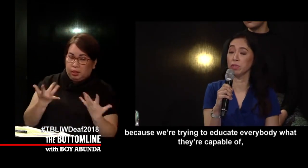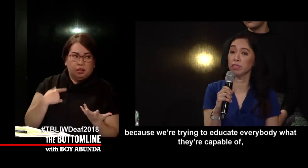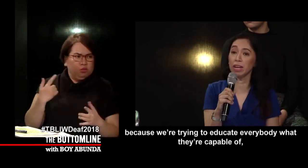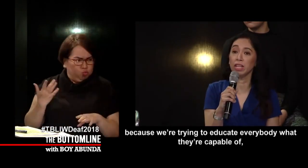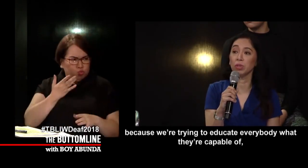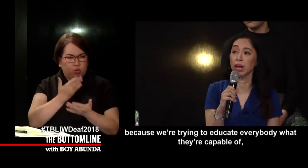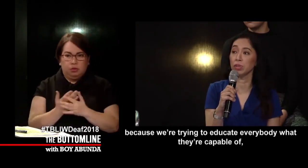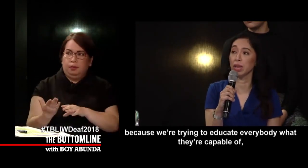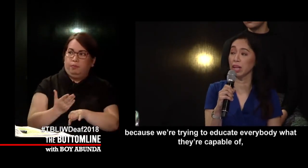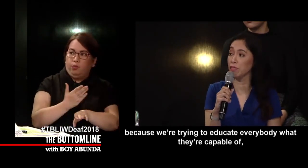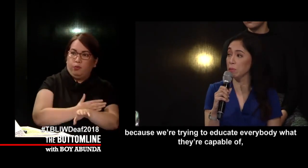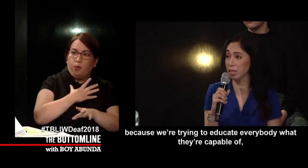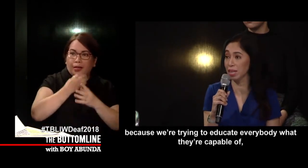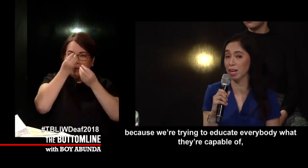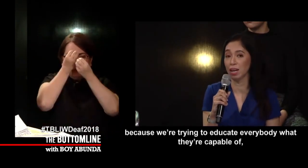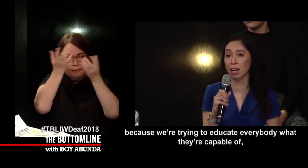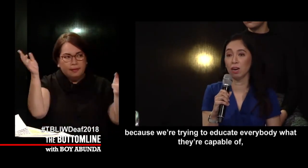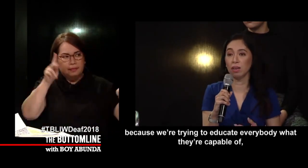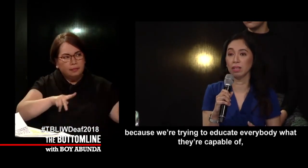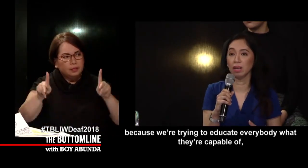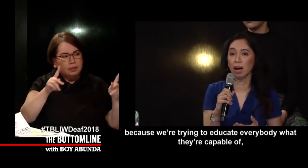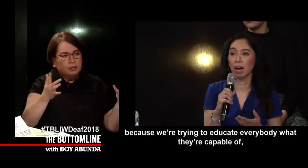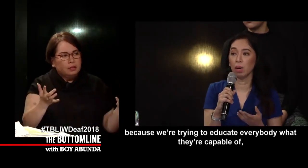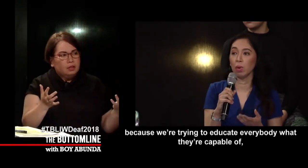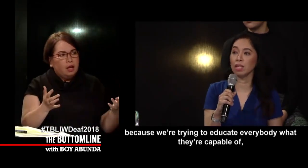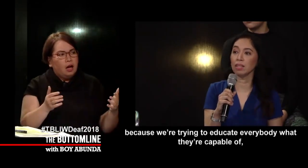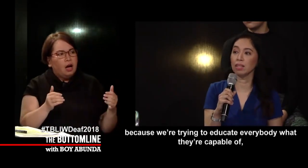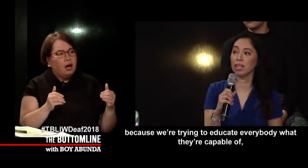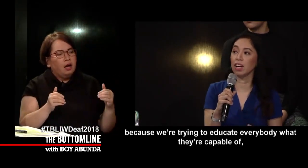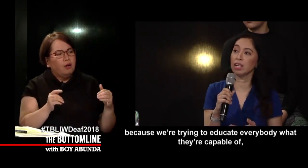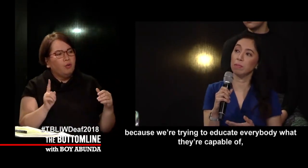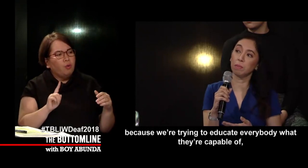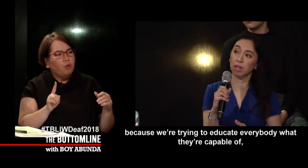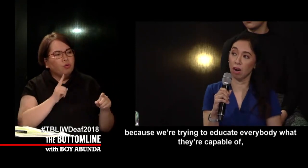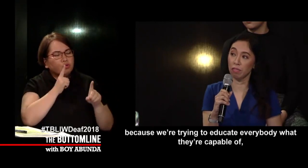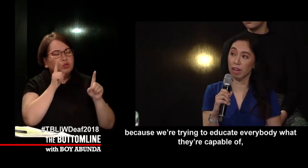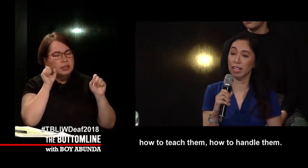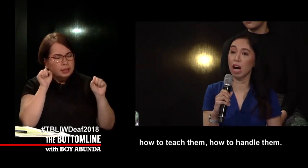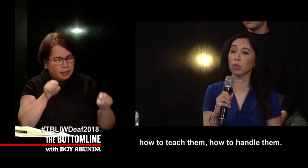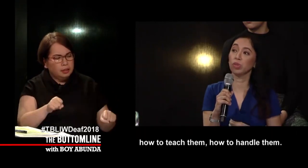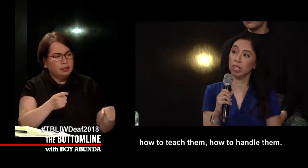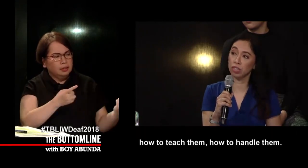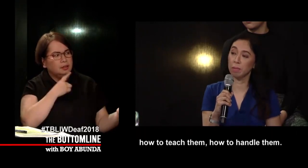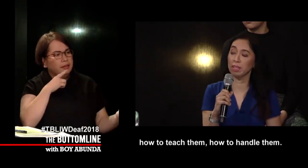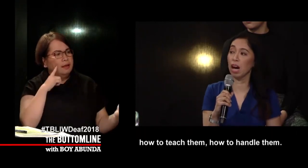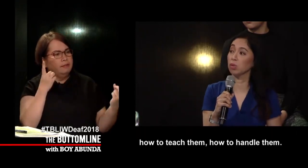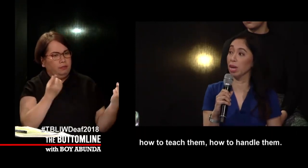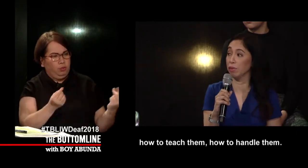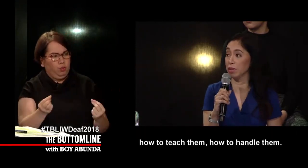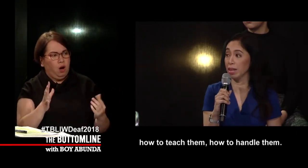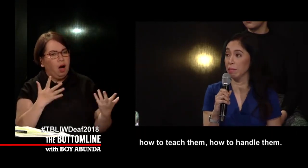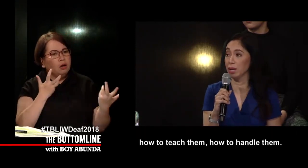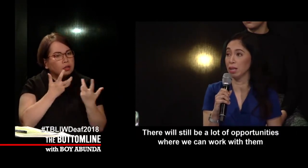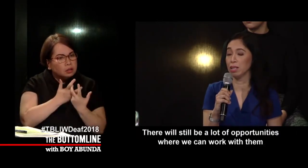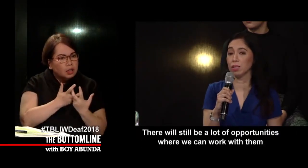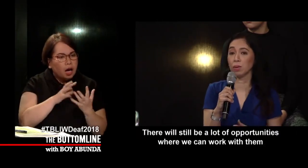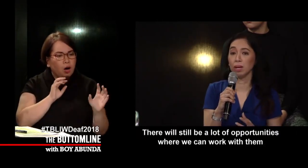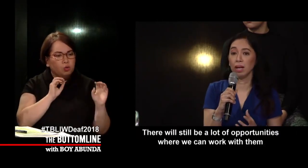because we're trying to educate everybody on what they are capable of and how to teach them and how to care for